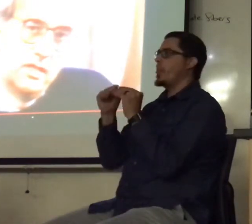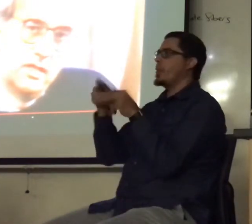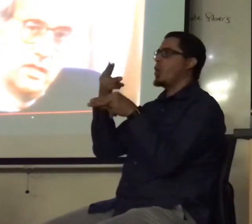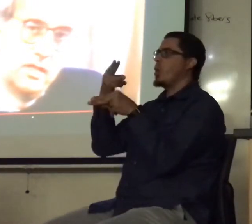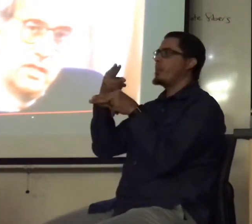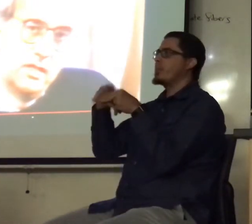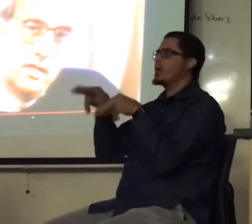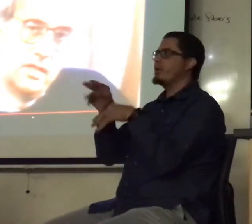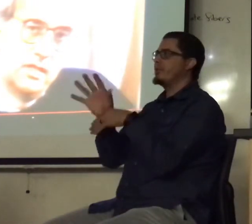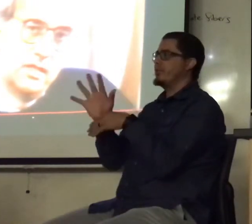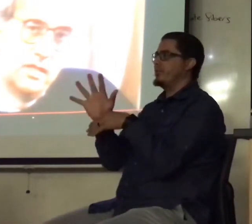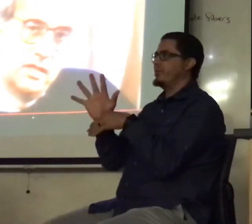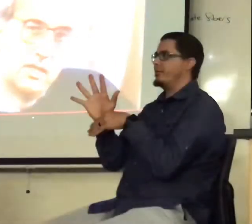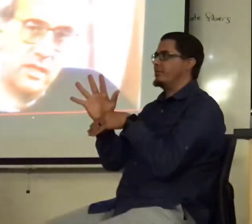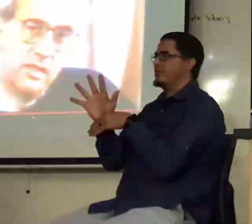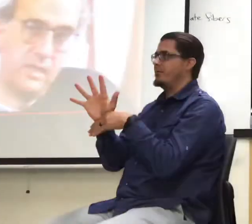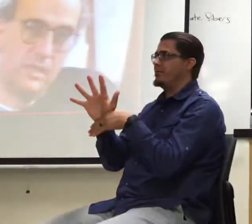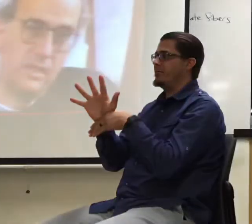The challenge is